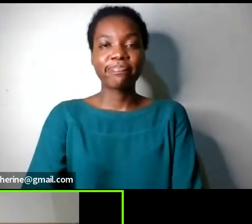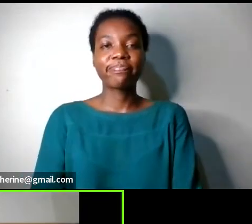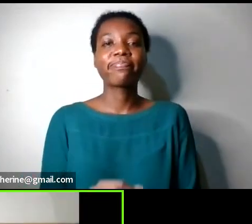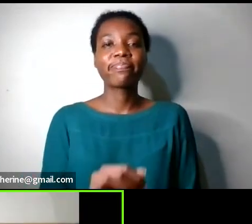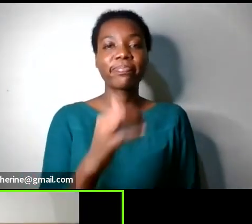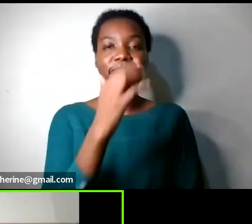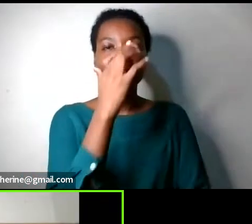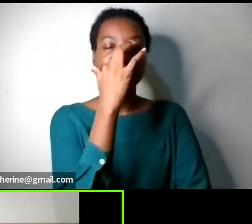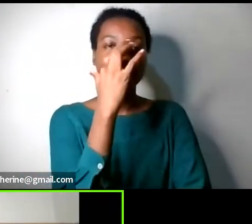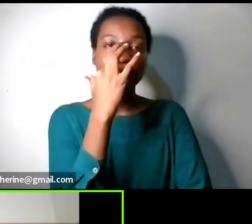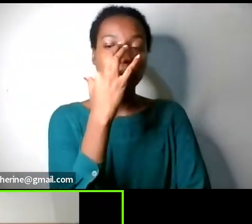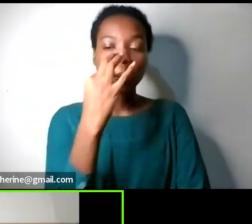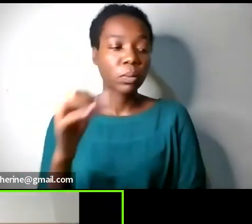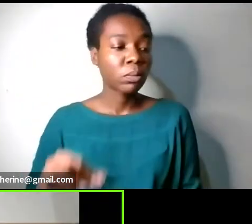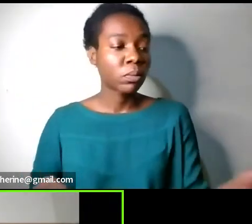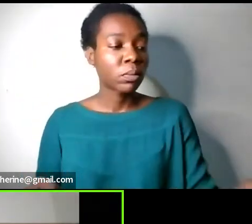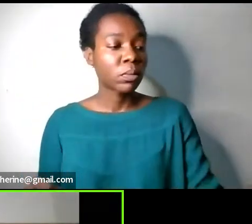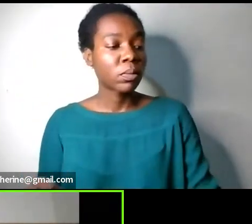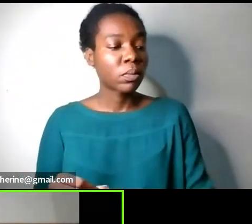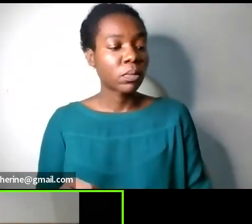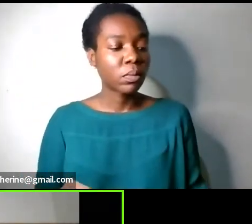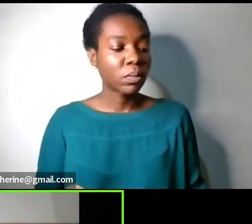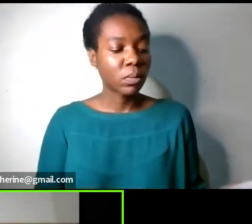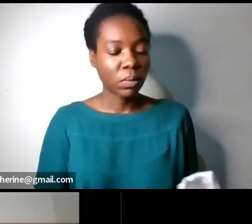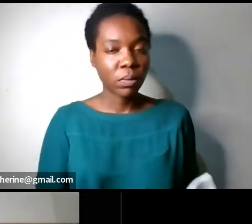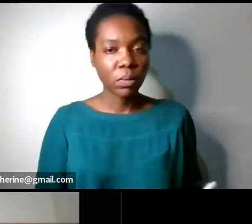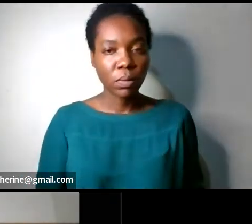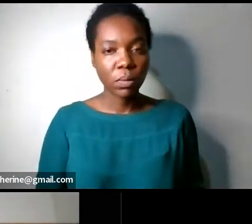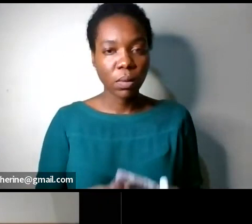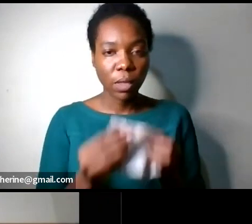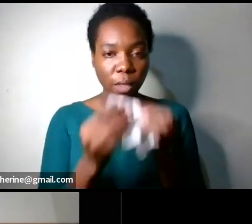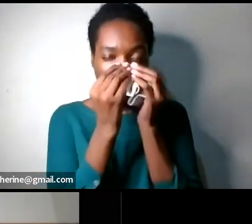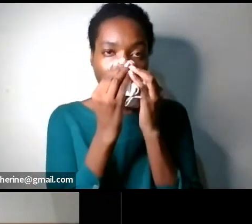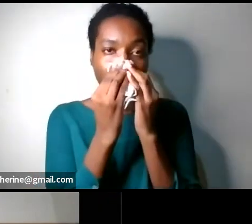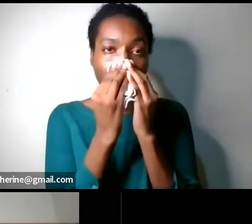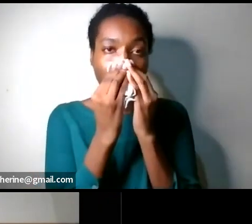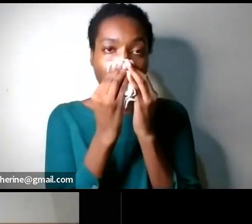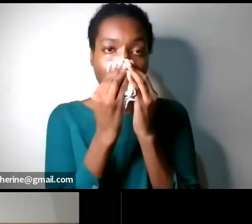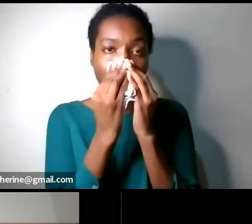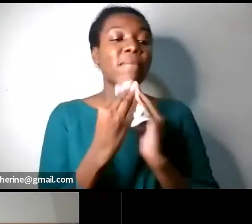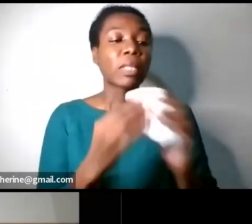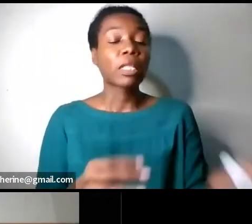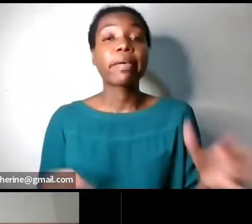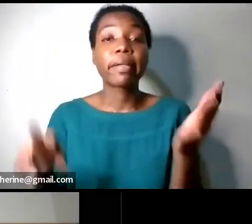have asset management outfits. Tom, if you can go back 30 seconds, we lost you.